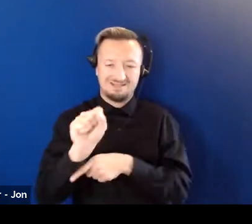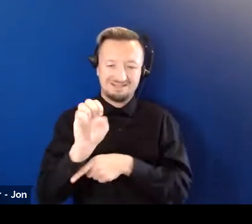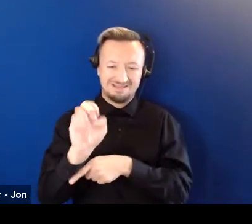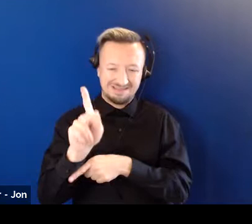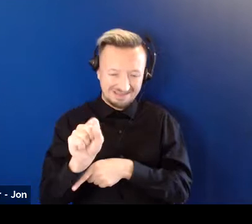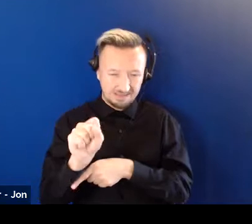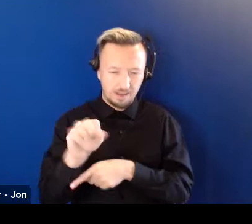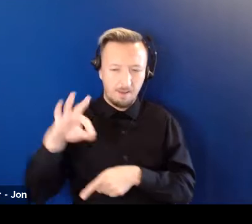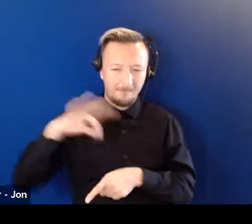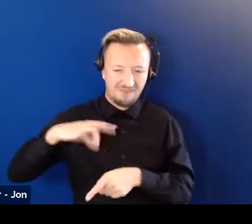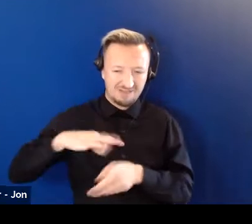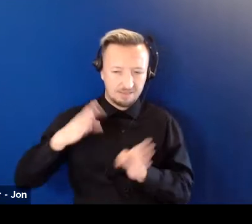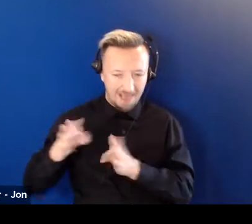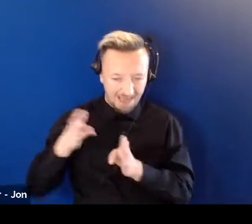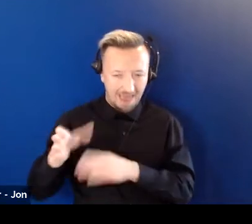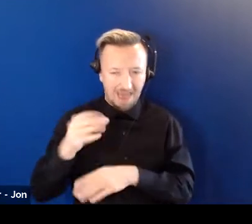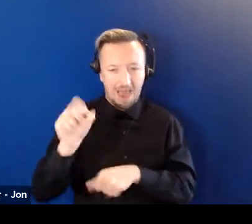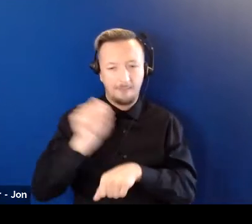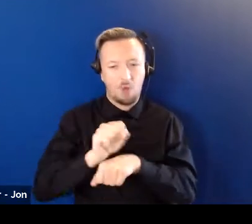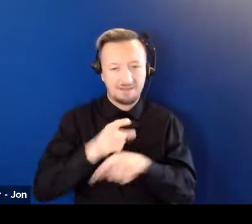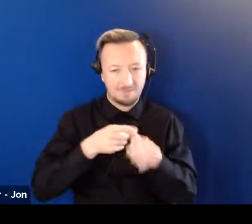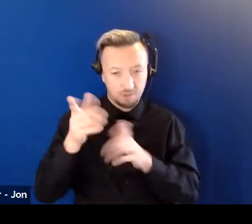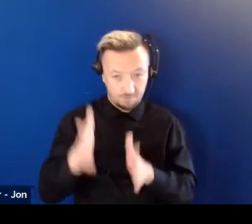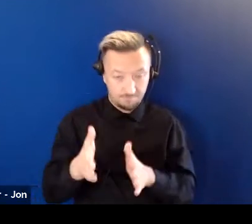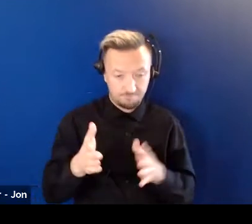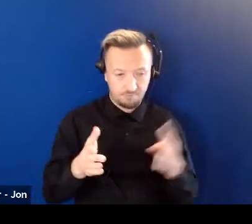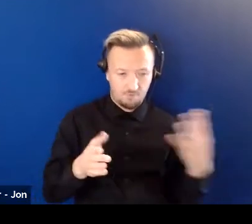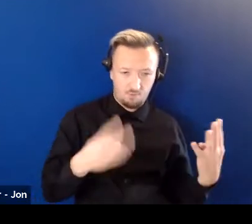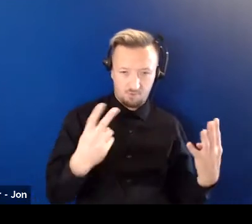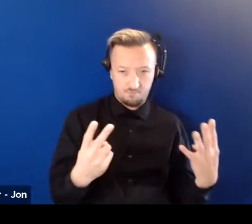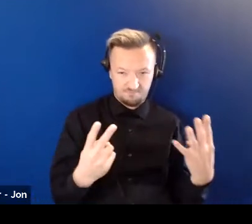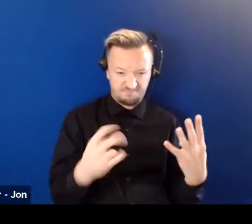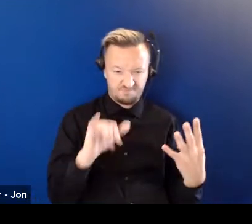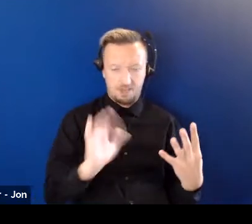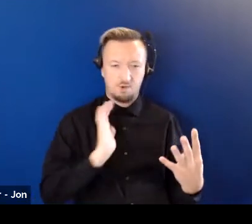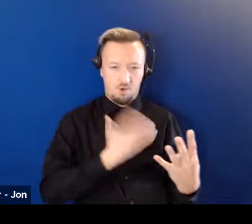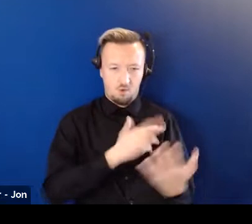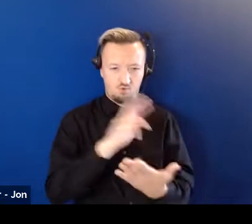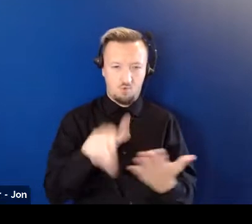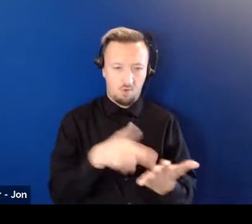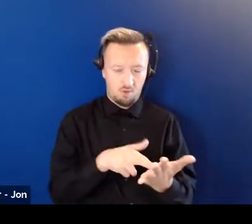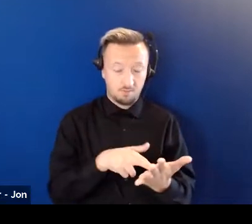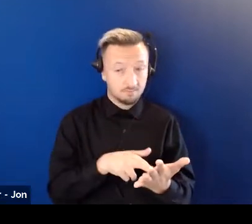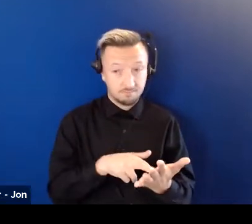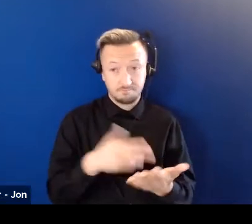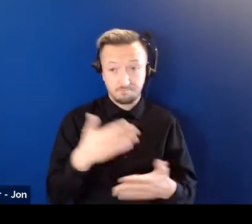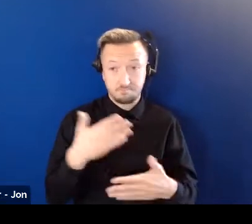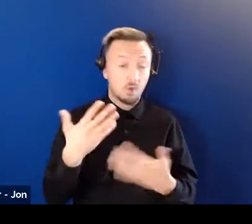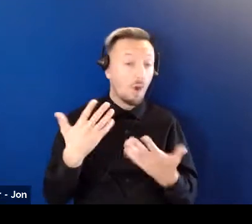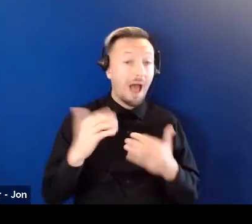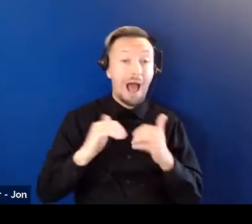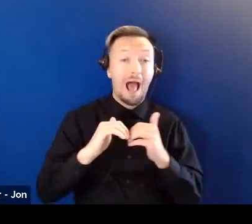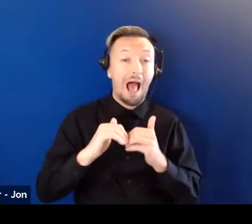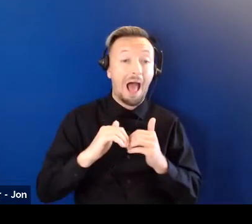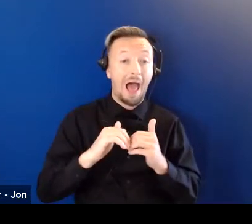as the employment specialist. So that's kind of our role right now, and how it's going. You know, the